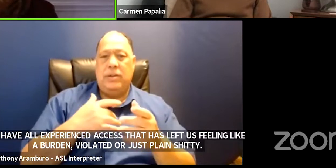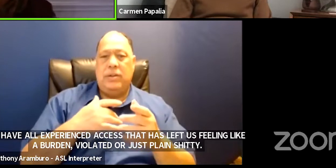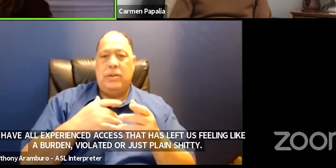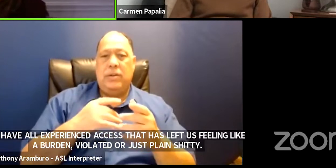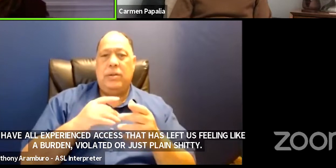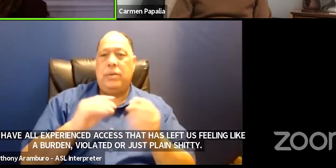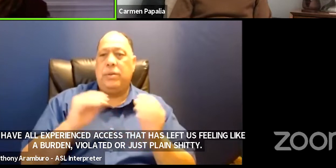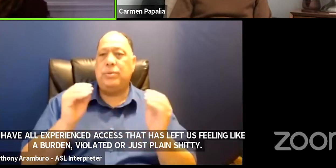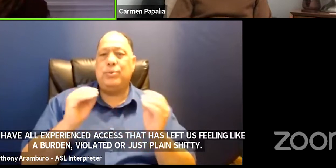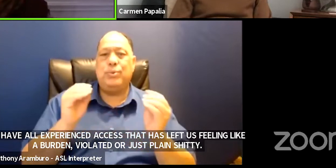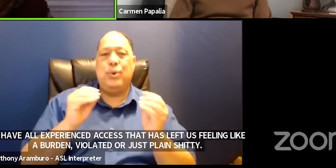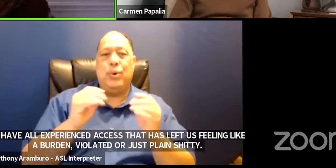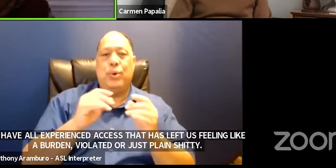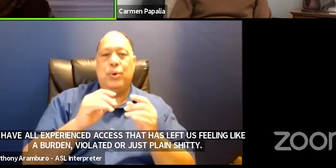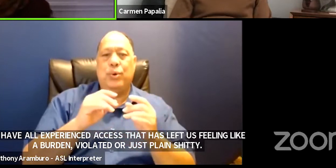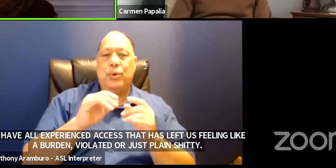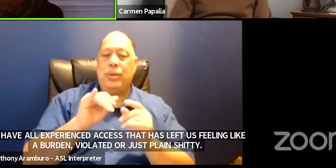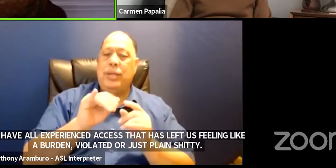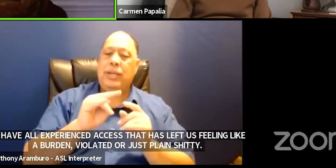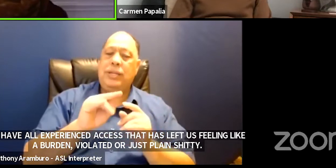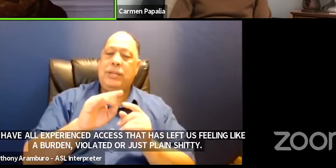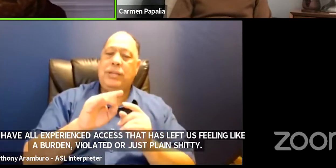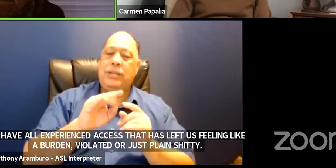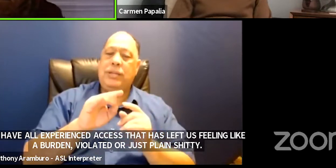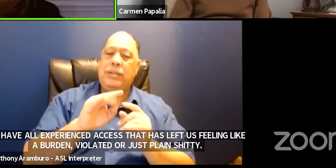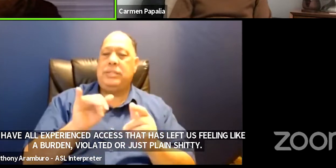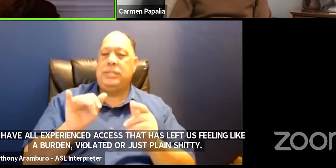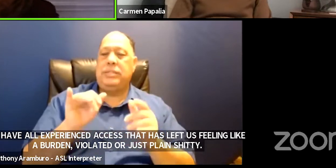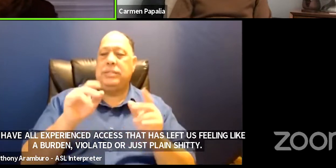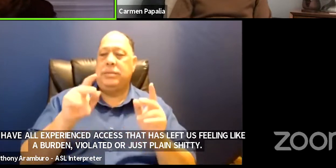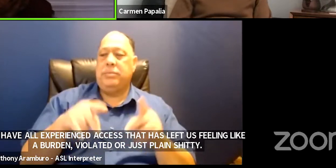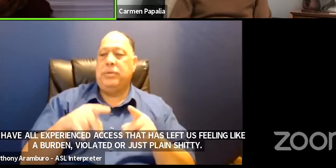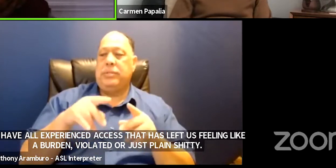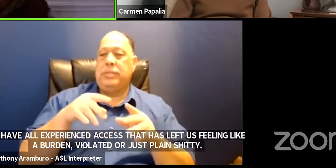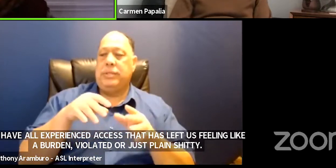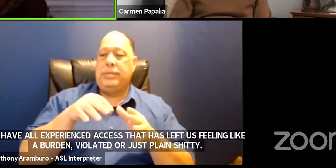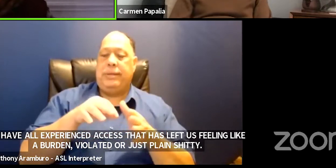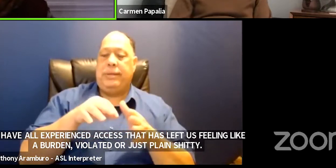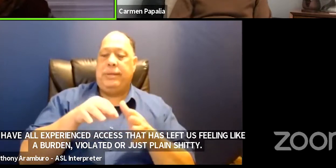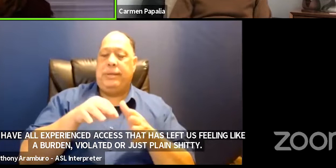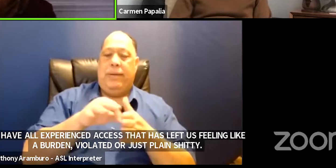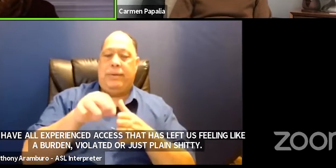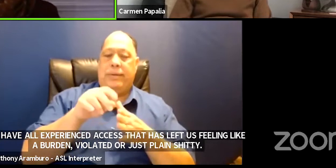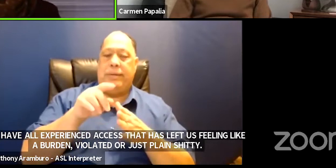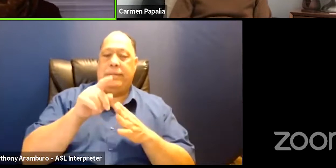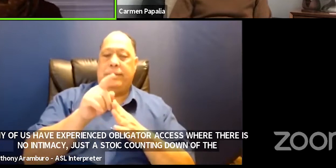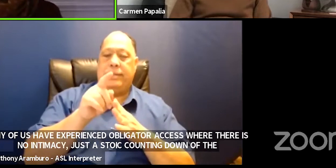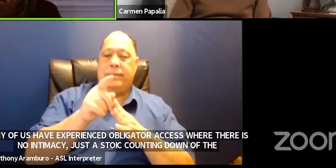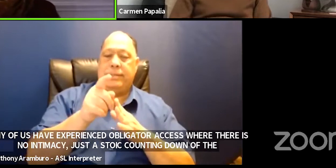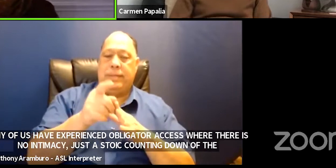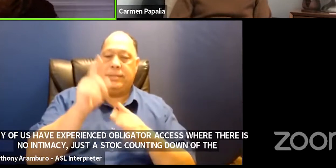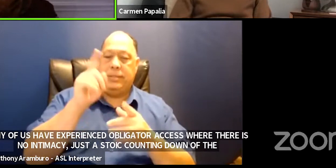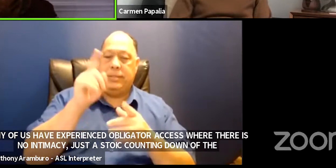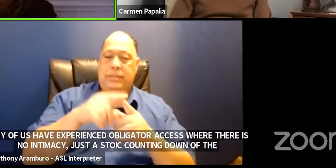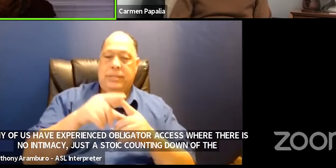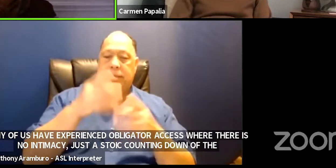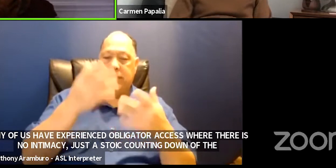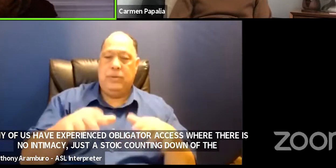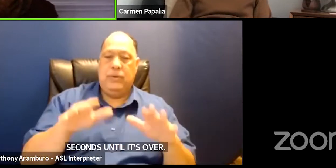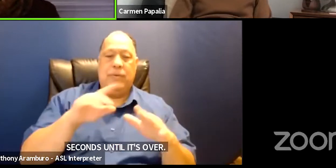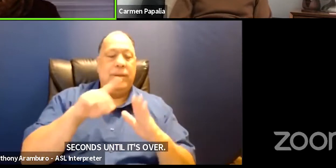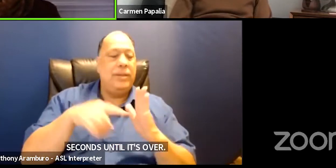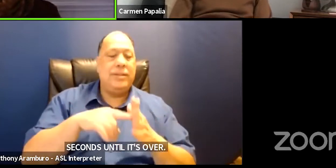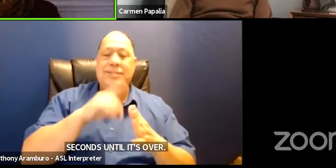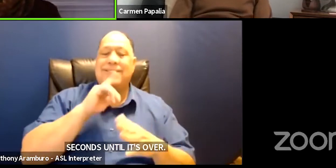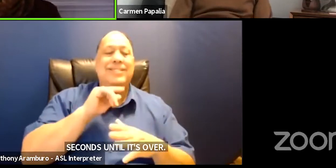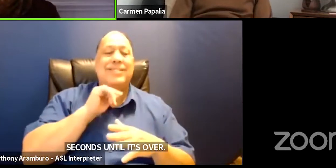is no intimacy, just a stoic counting down of the seconds until it's over. this is not access intimacy.